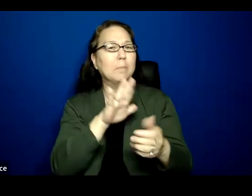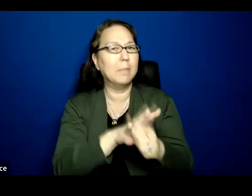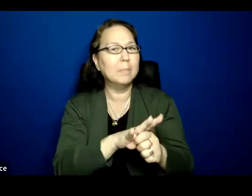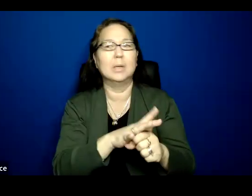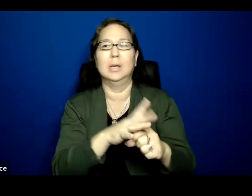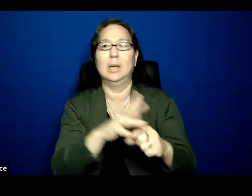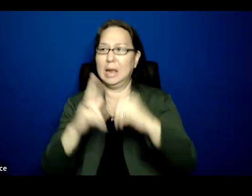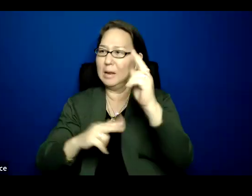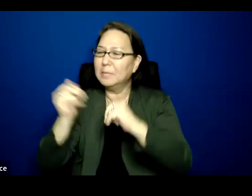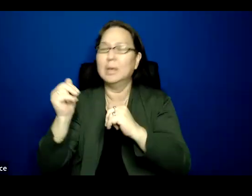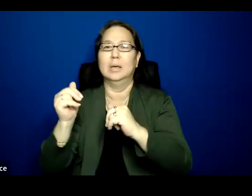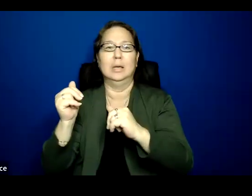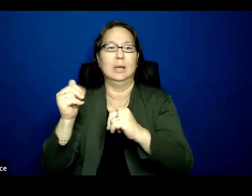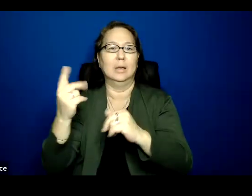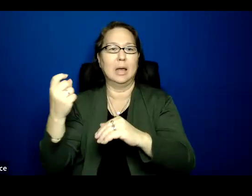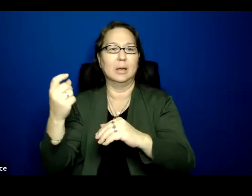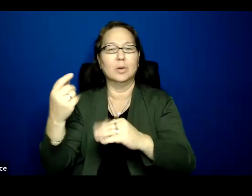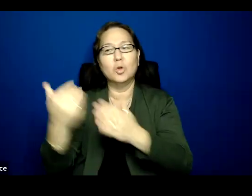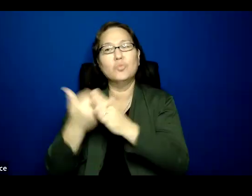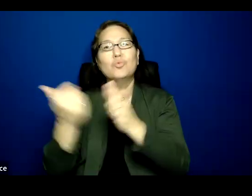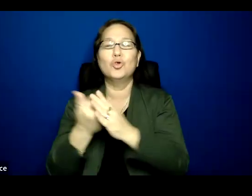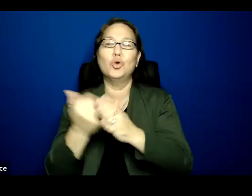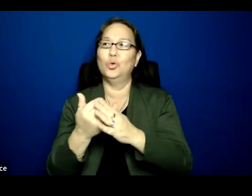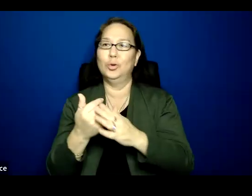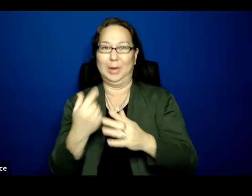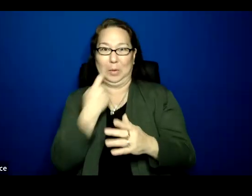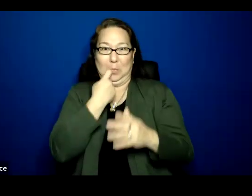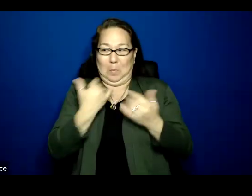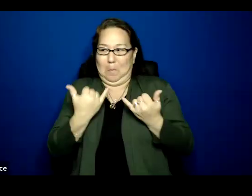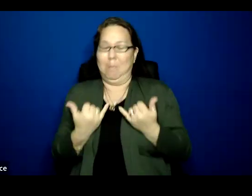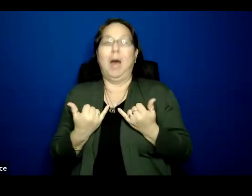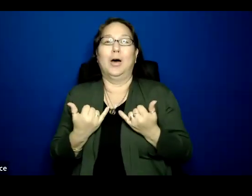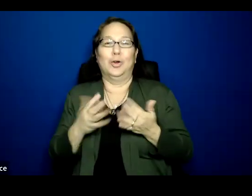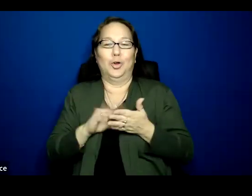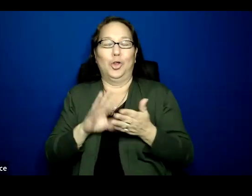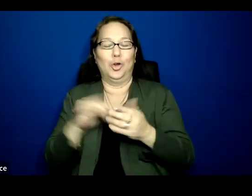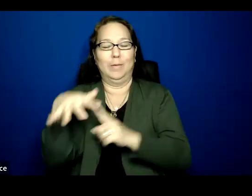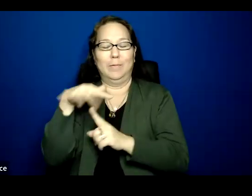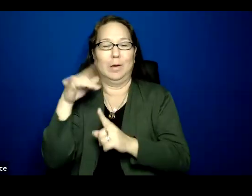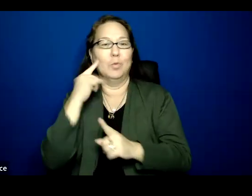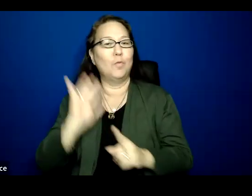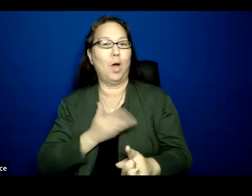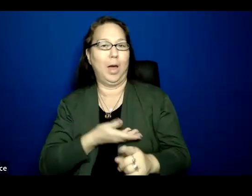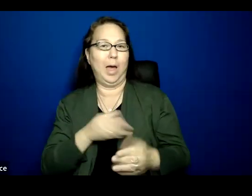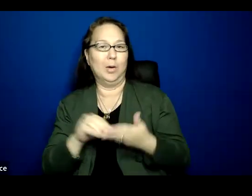and renovation of new, modern learning environments for our students.